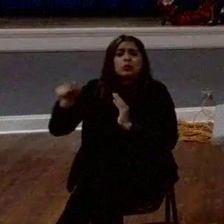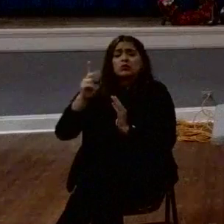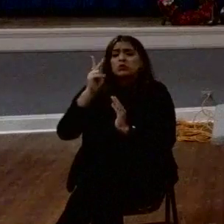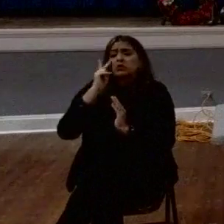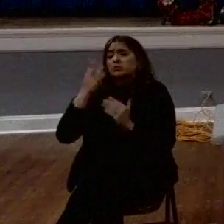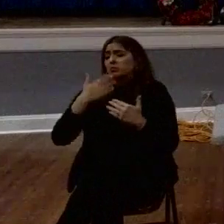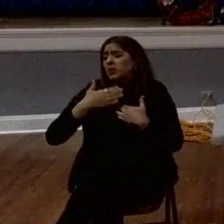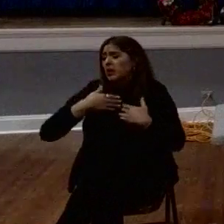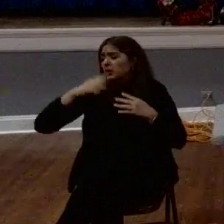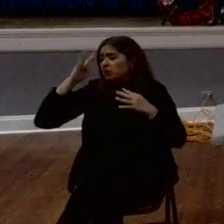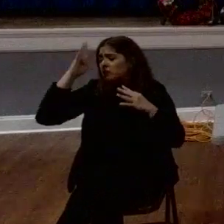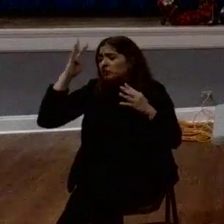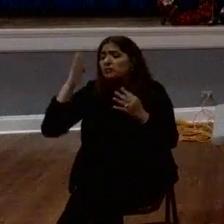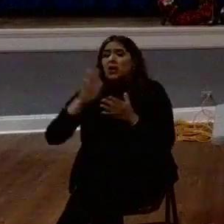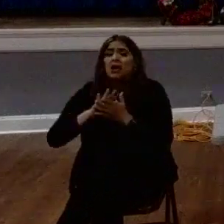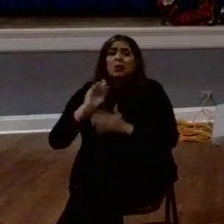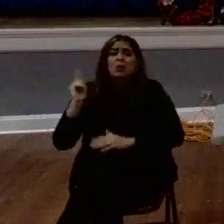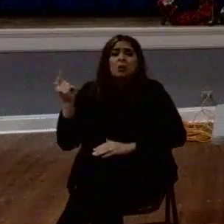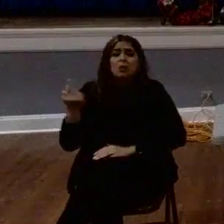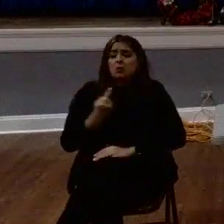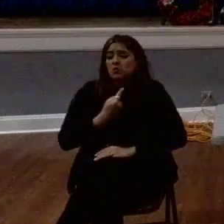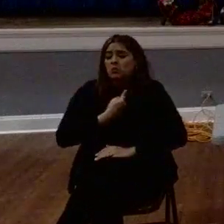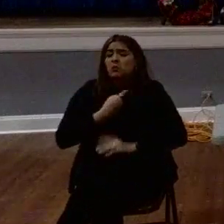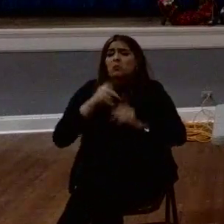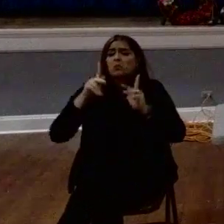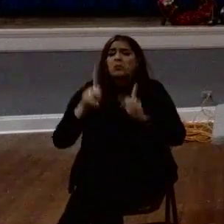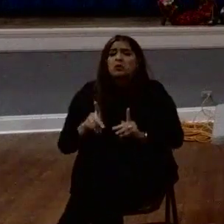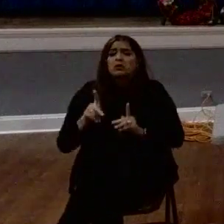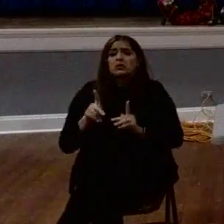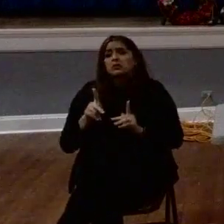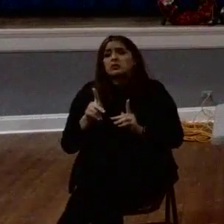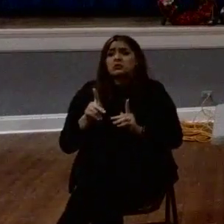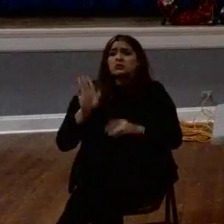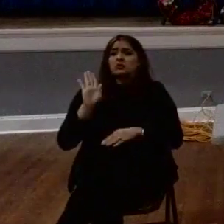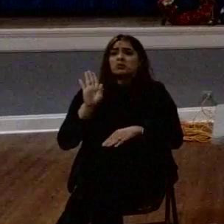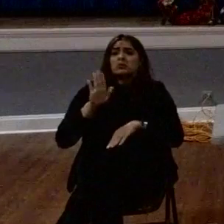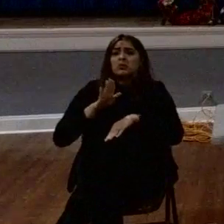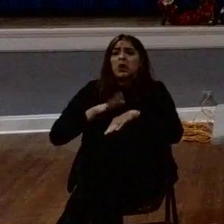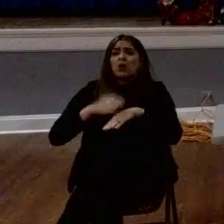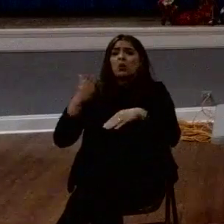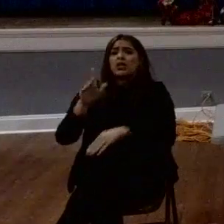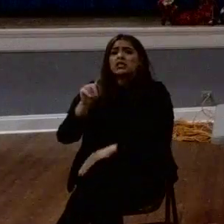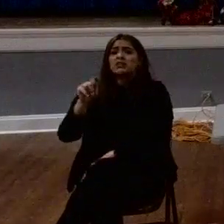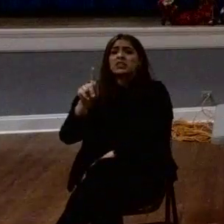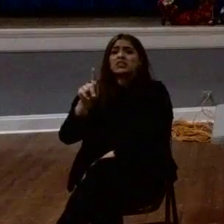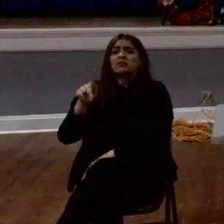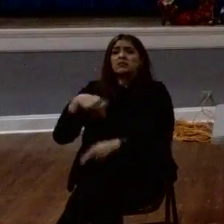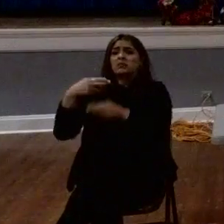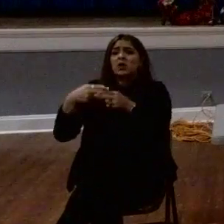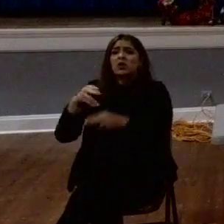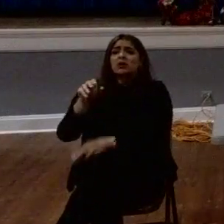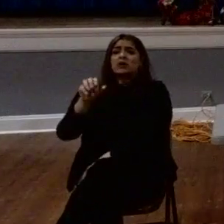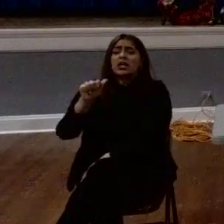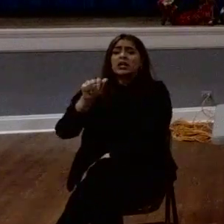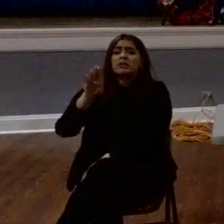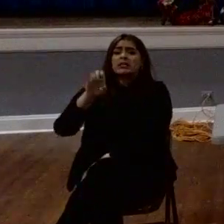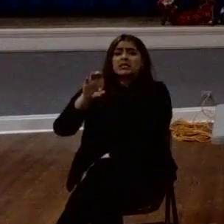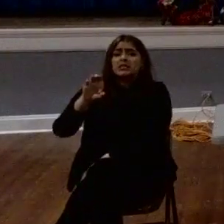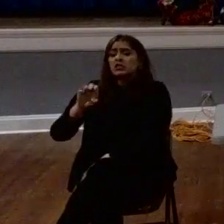only person in San Antonio that has been on ABC Shark Tank for one of my patents.